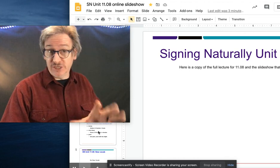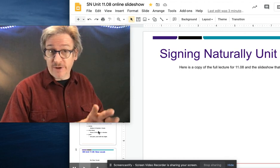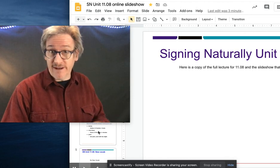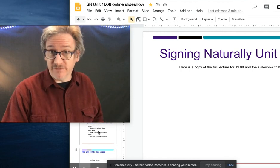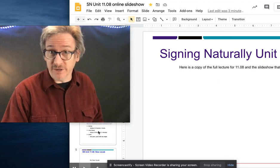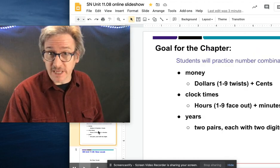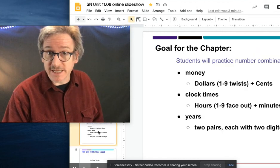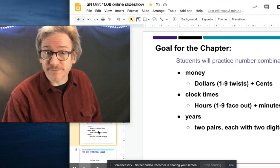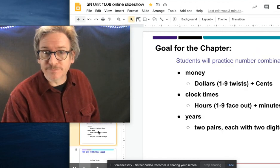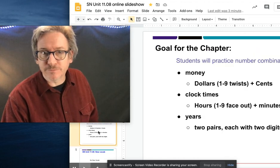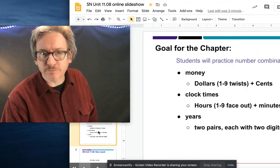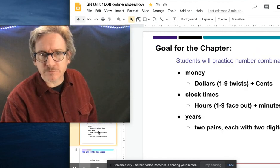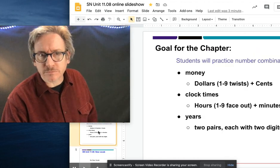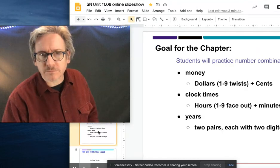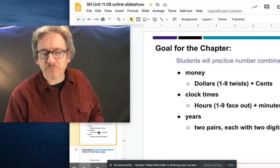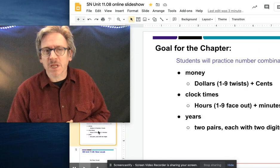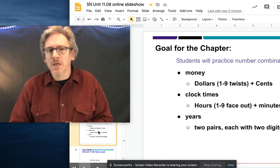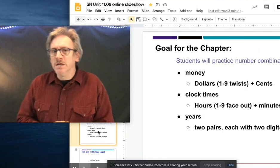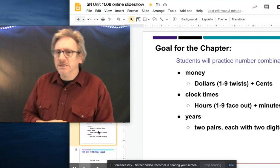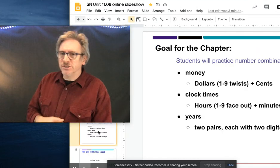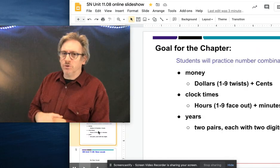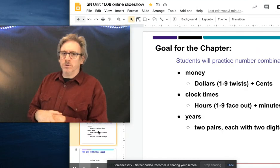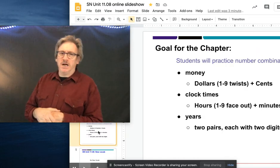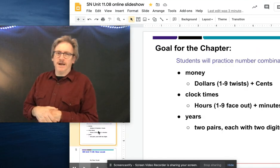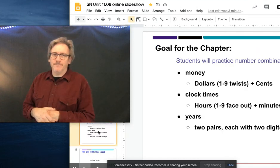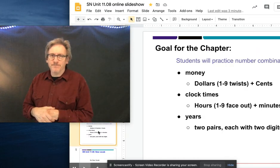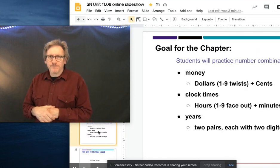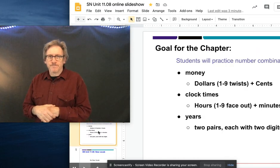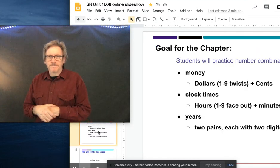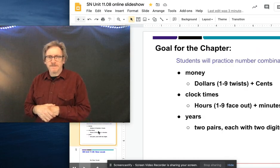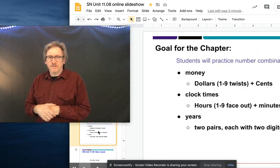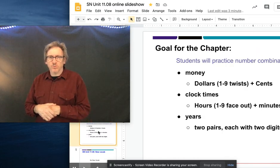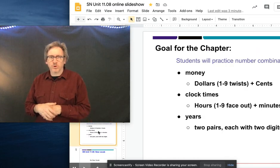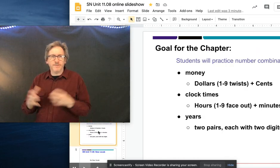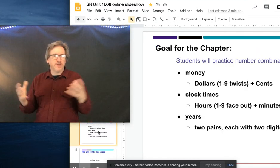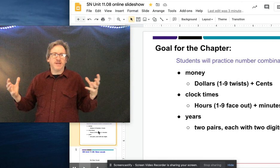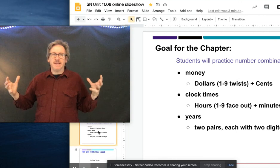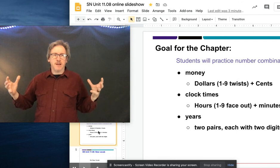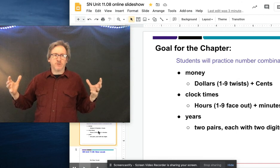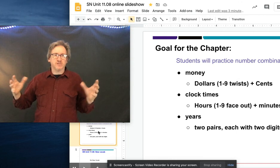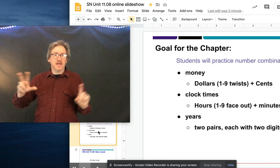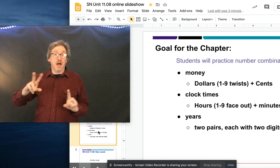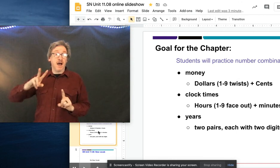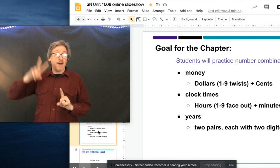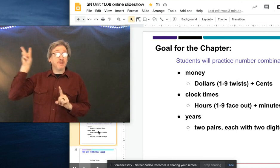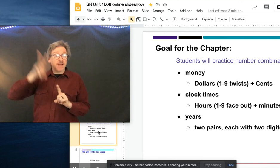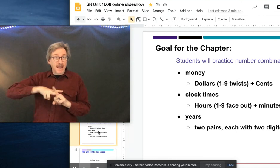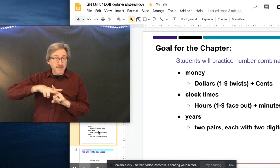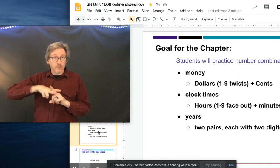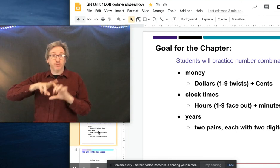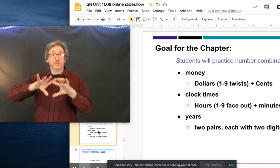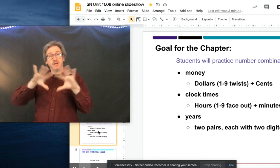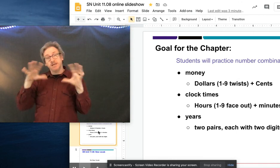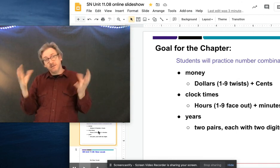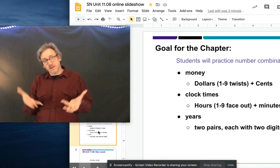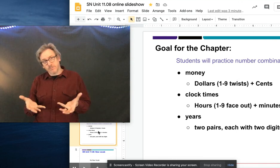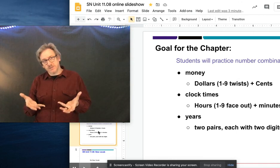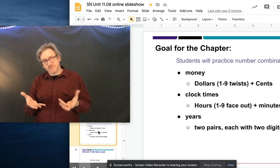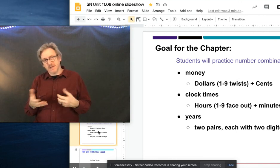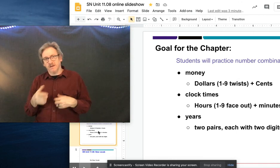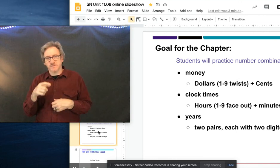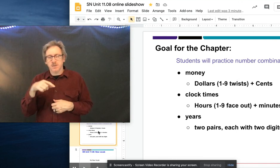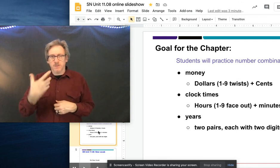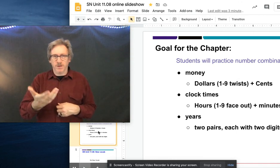at least you have in class. So we're going to be looking at numbers, applied numbers. So not